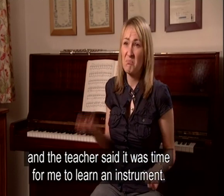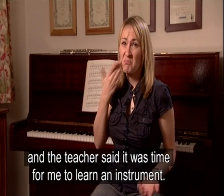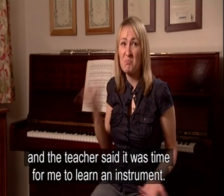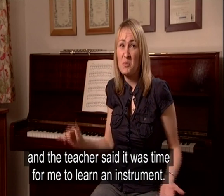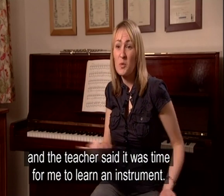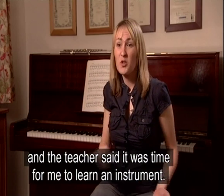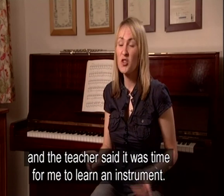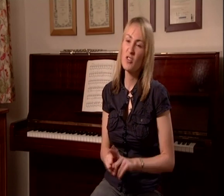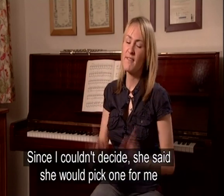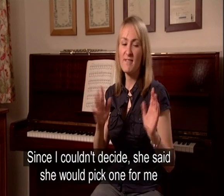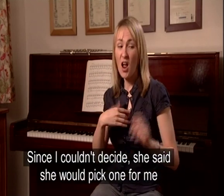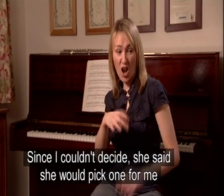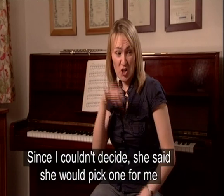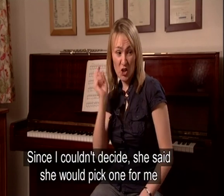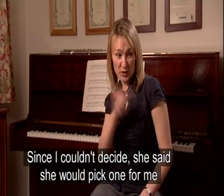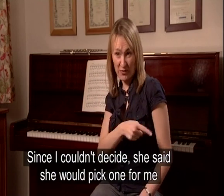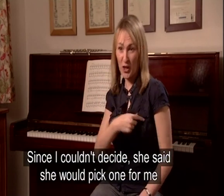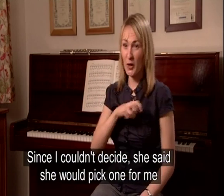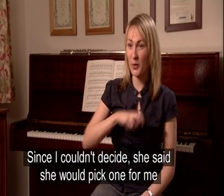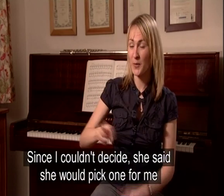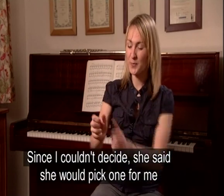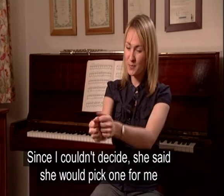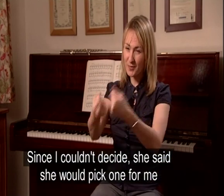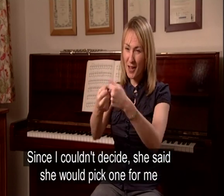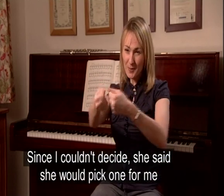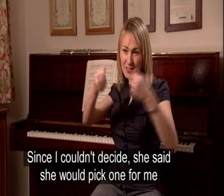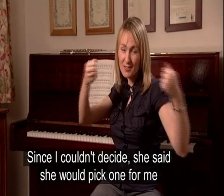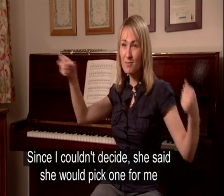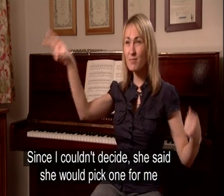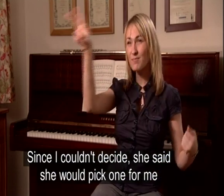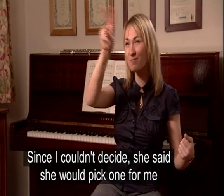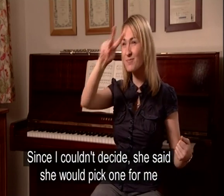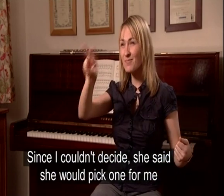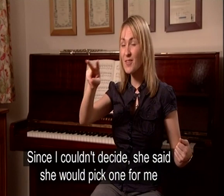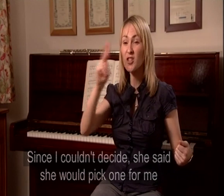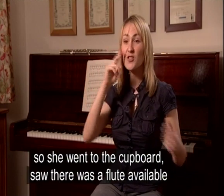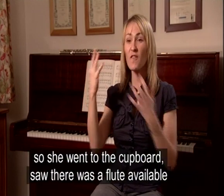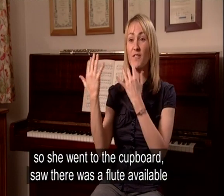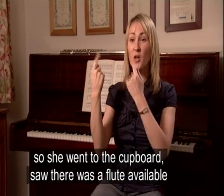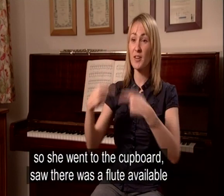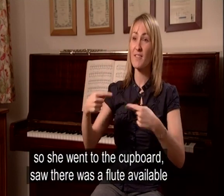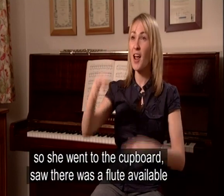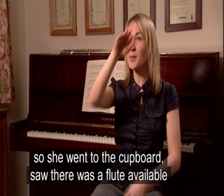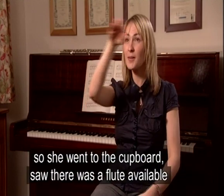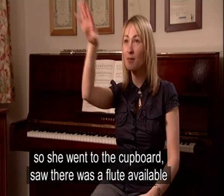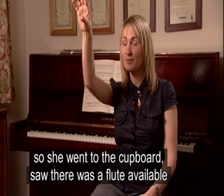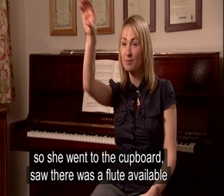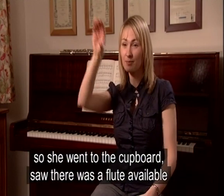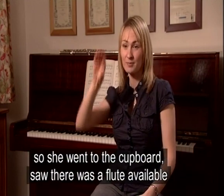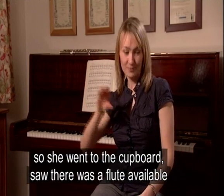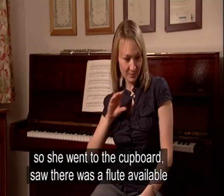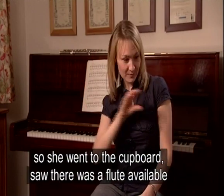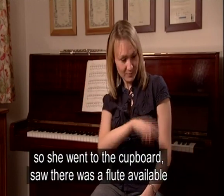an instrument. Since I couldn't decide, she said she would pick one for me, so she went into the cupboard, saw that there was a